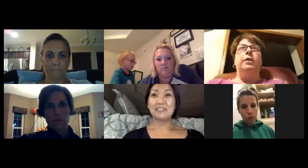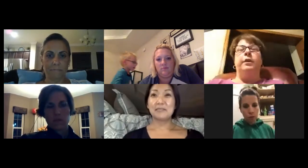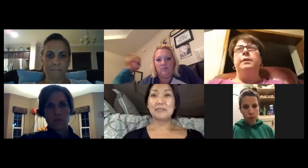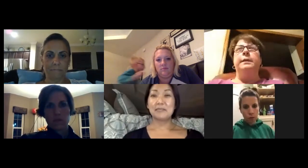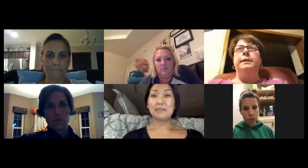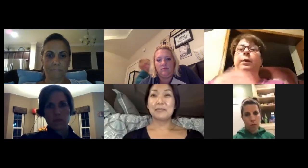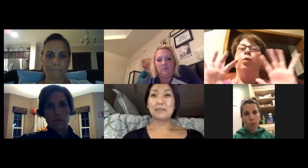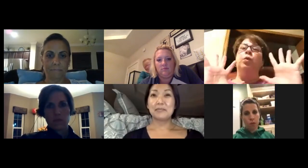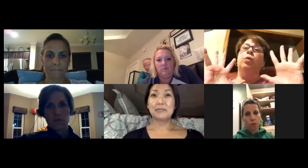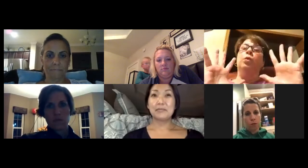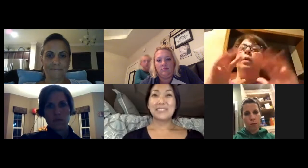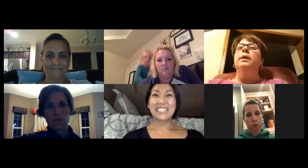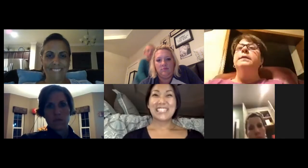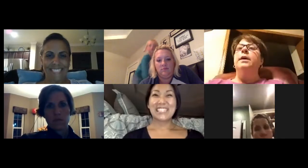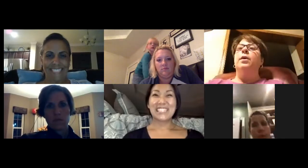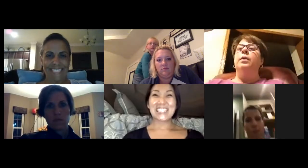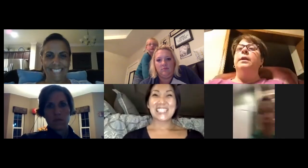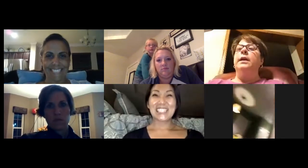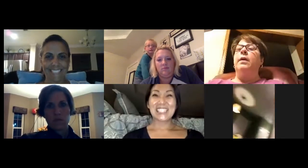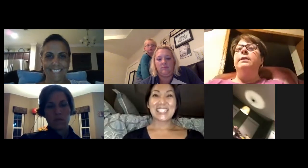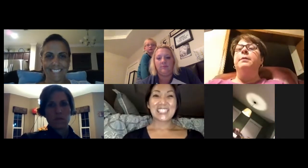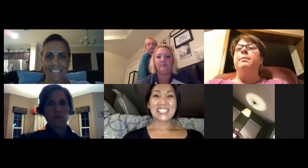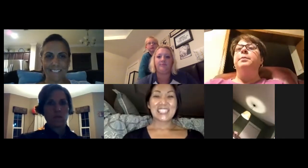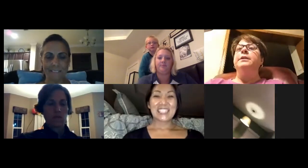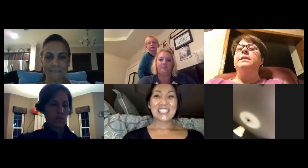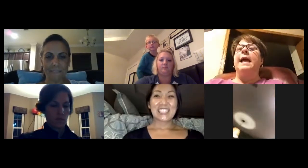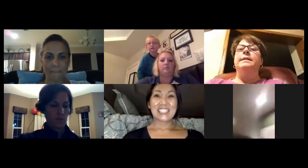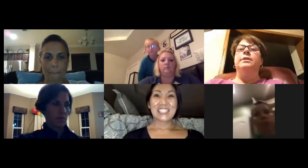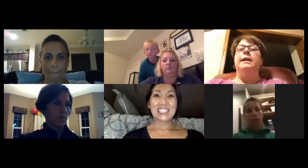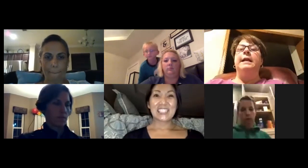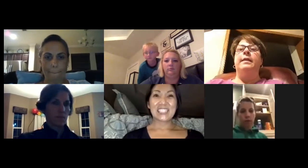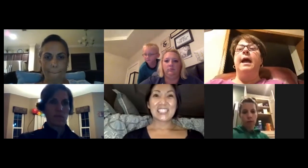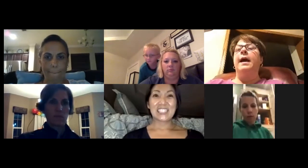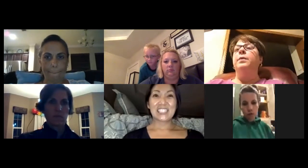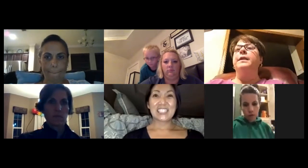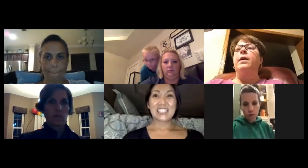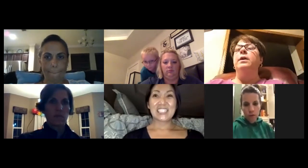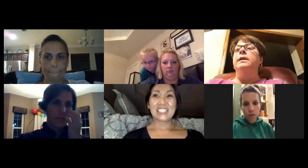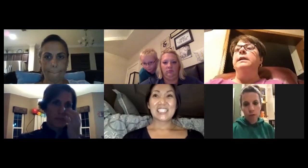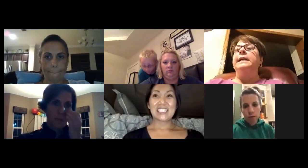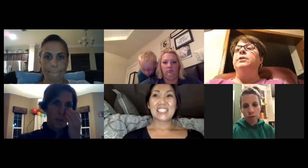like, ooh. So, I would probably just concentrate on that without getting